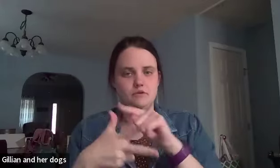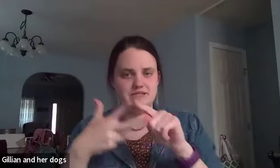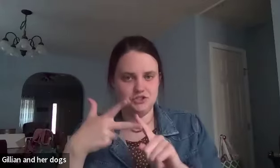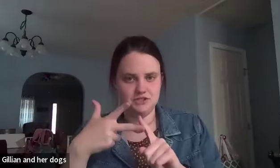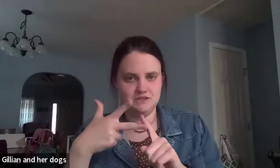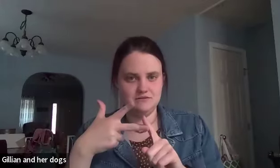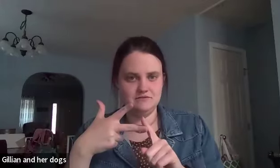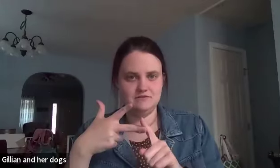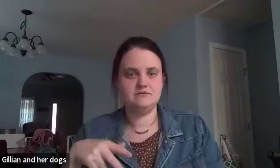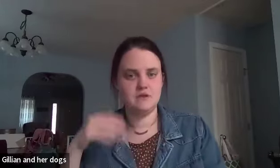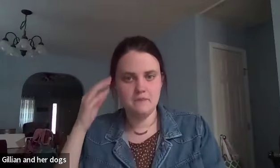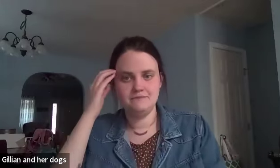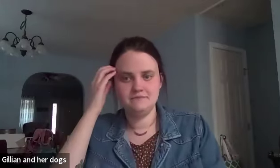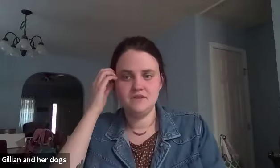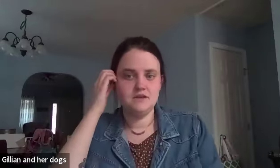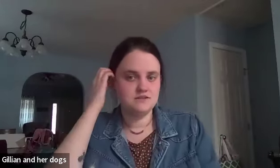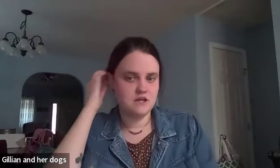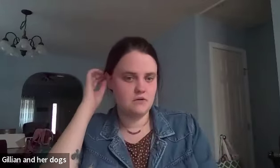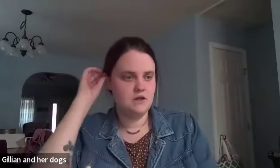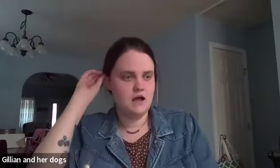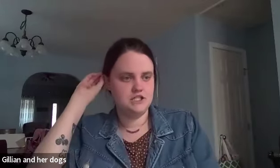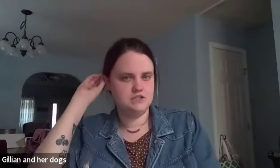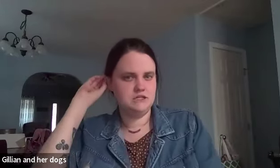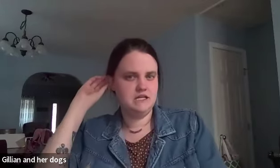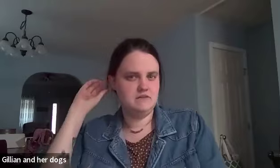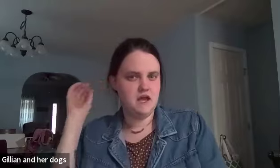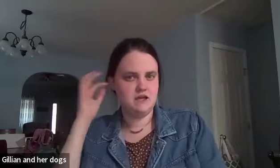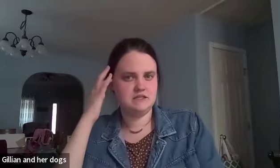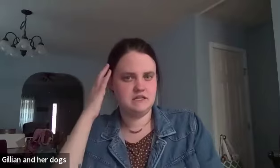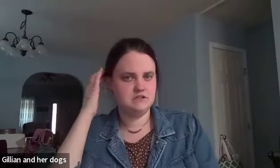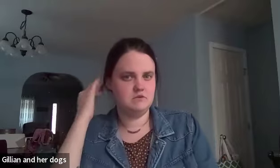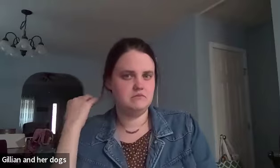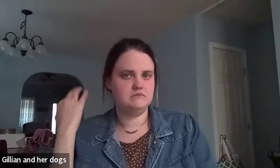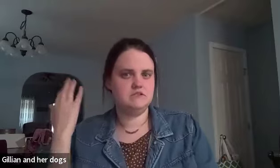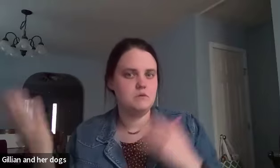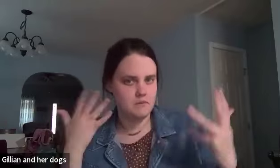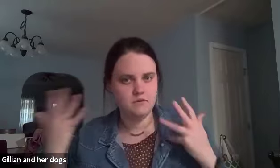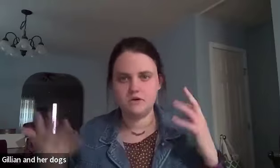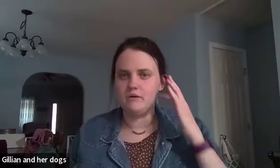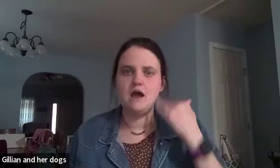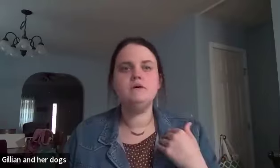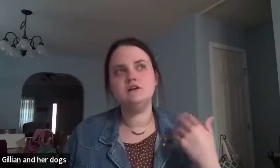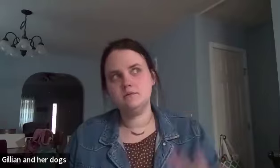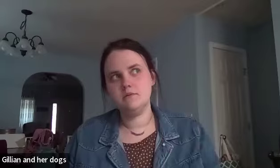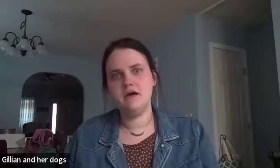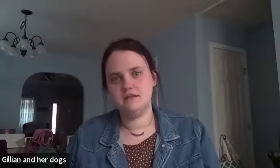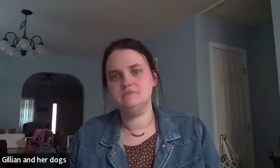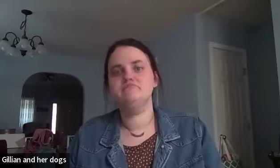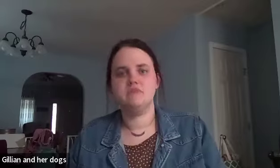their positions. Okay. So I just wanted to give that because I know someone might be wondering, well, how do I talk about my pets? That's